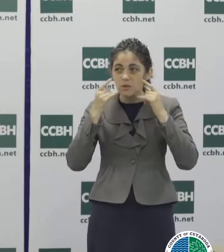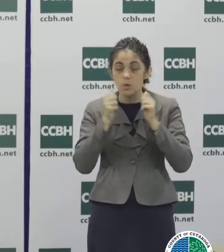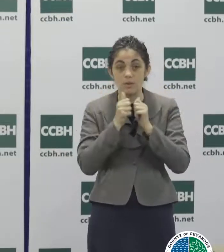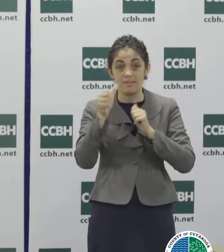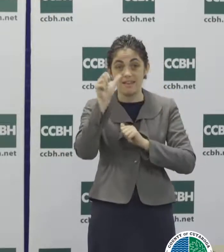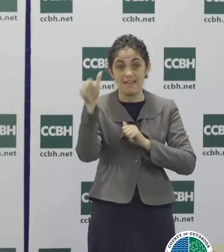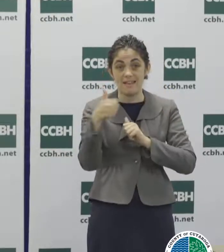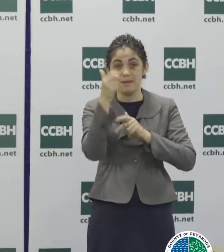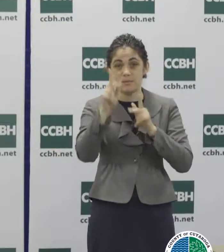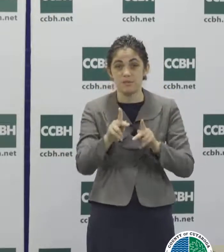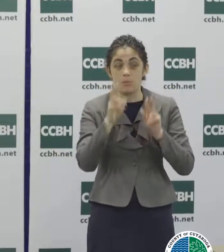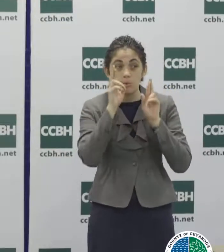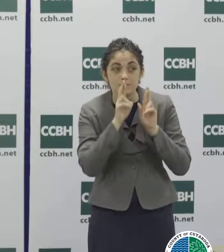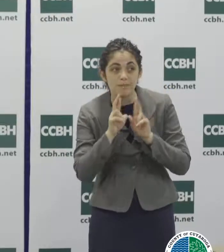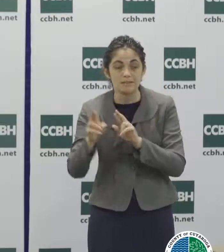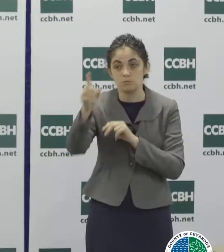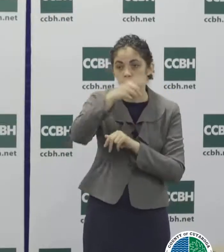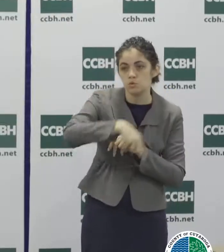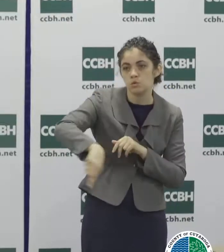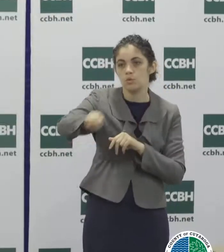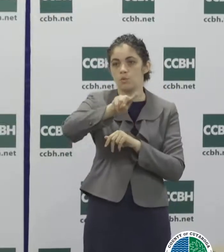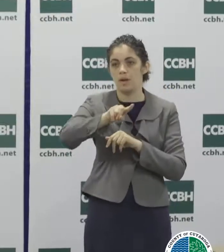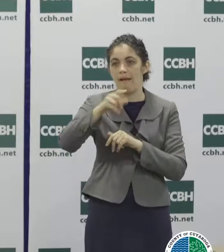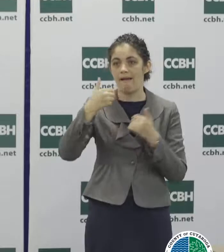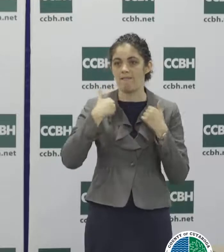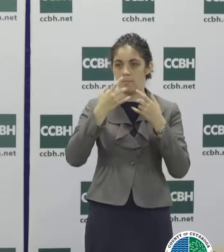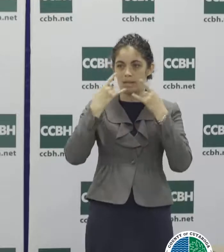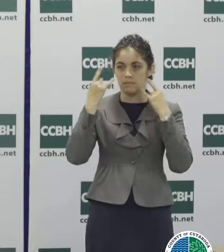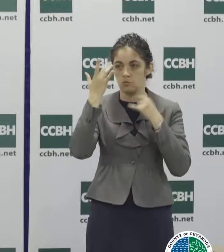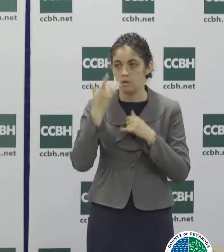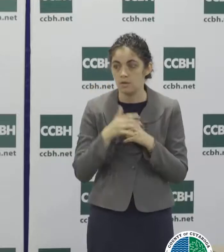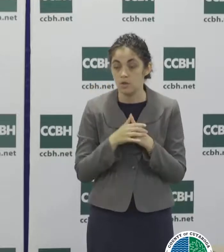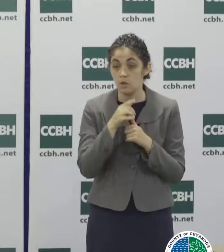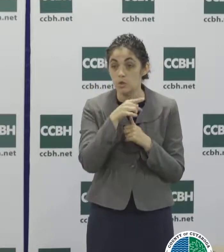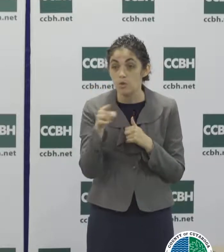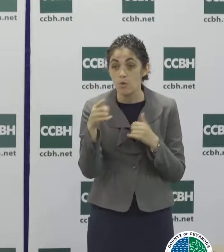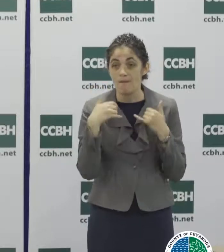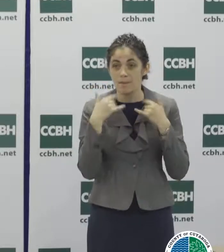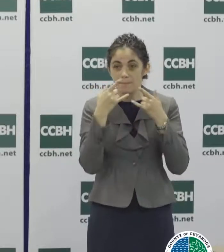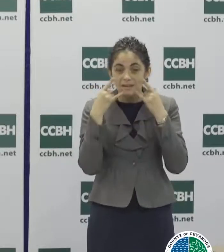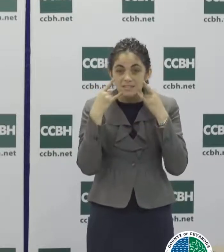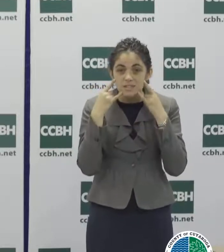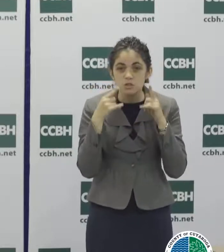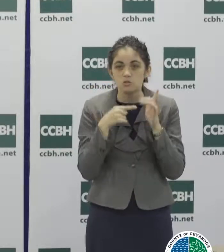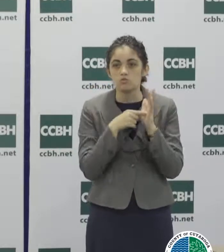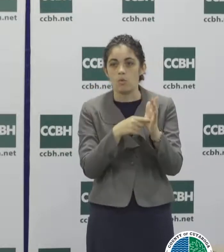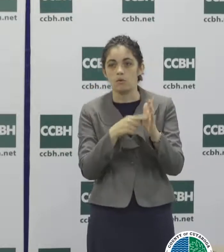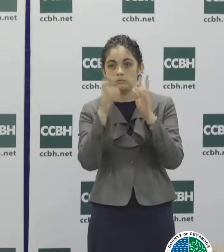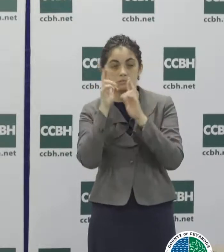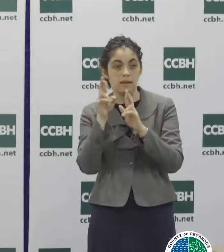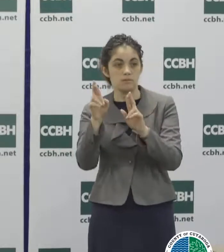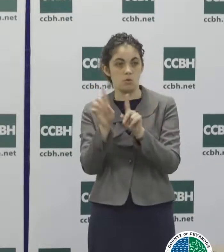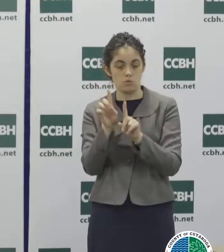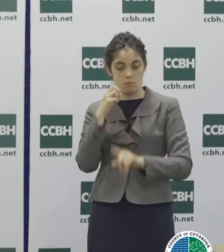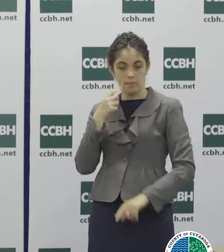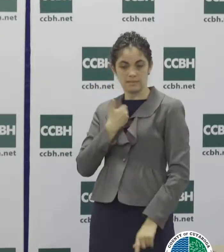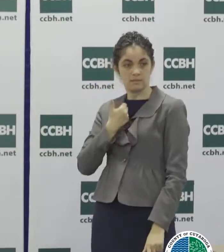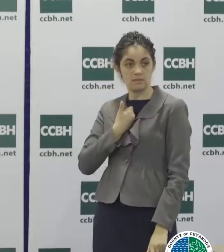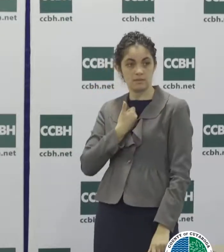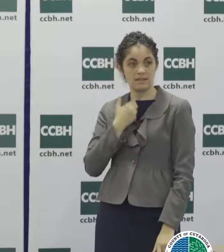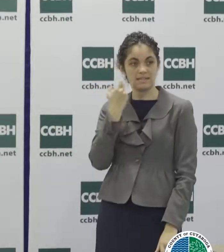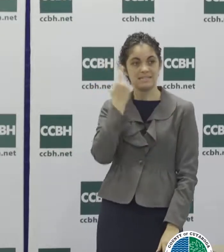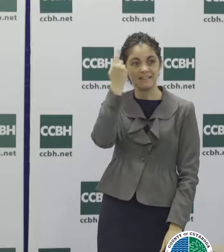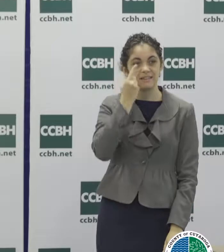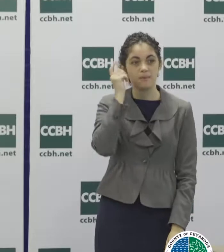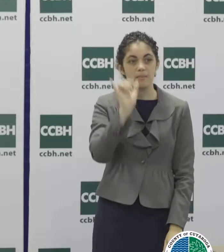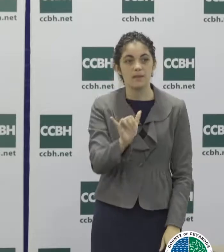anyone here, I'm showing respect to you because I'm wearing a mask. And when you wear a mask, you do the same for me. And so we need to think